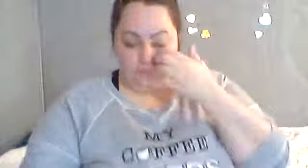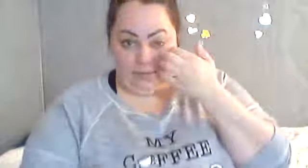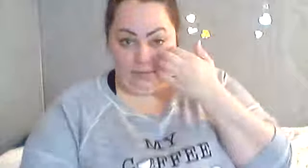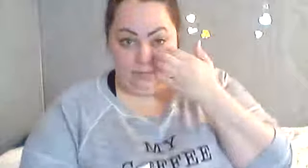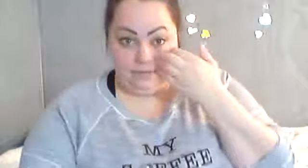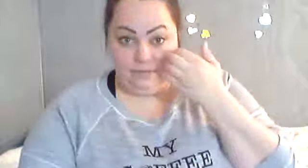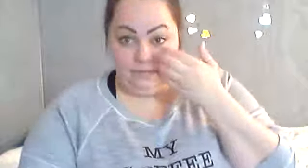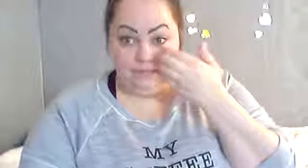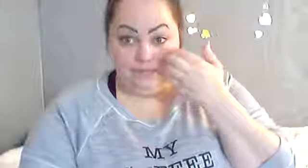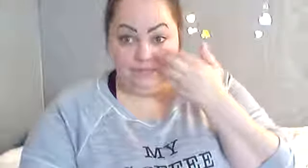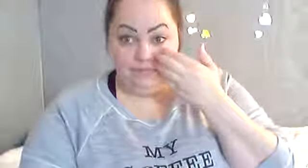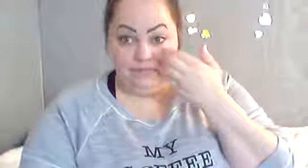Okay?